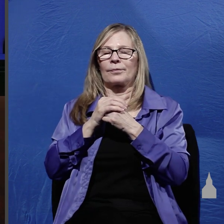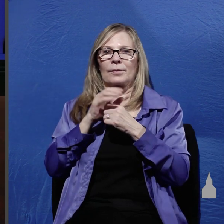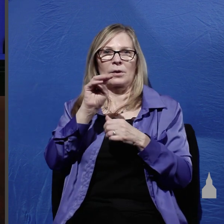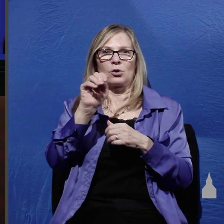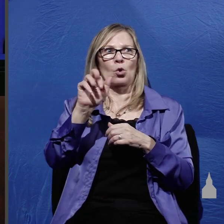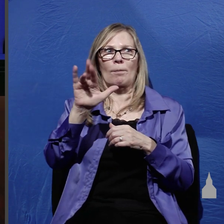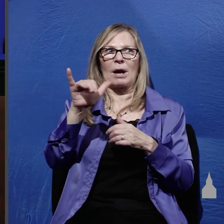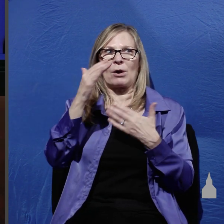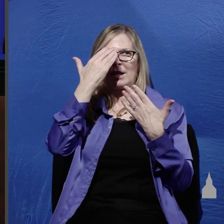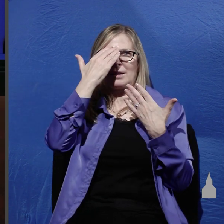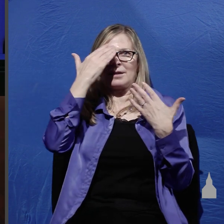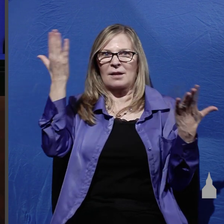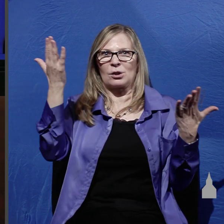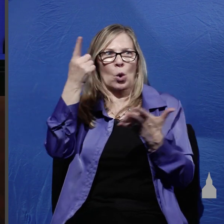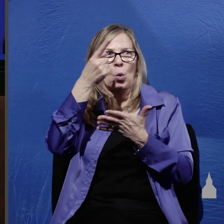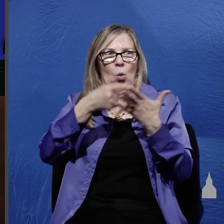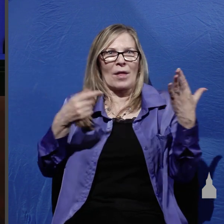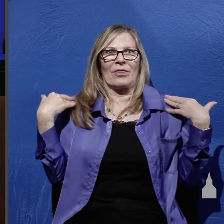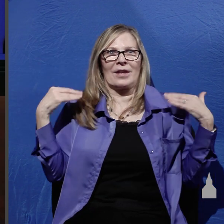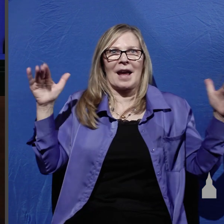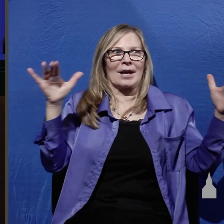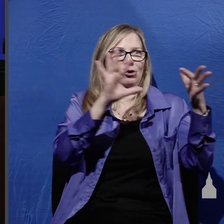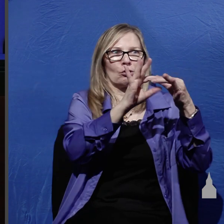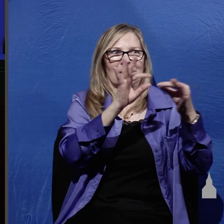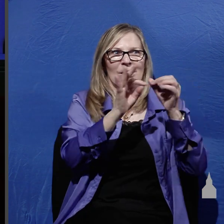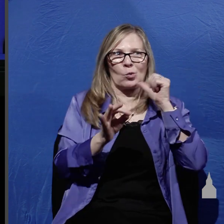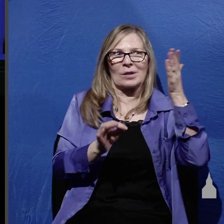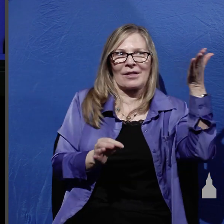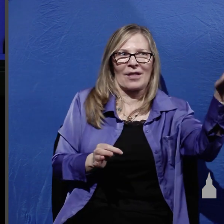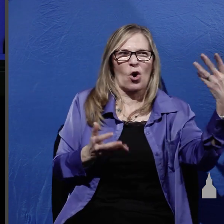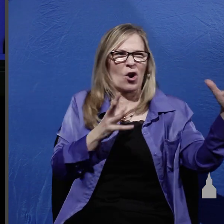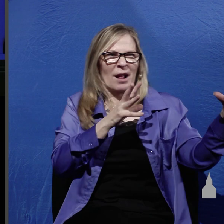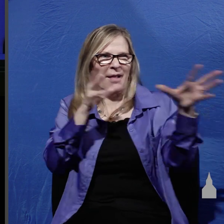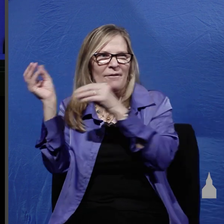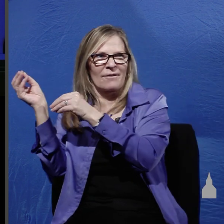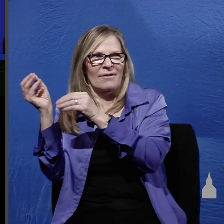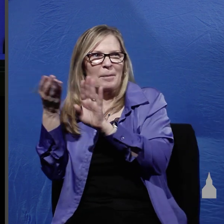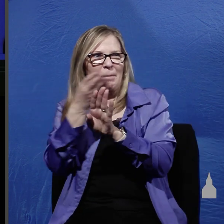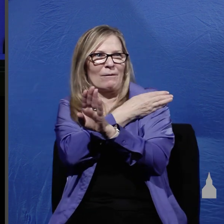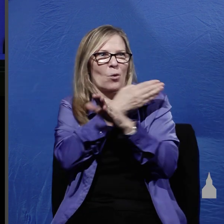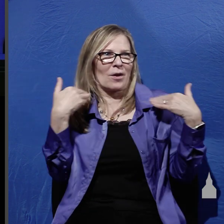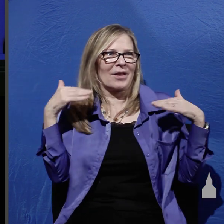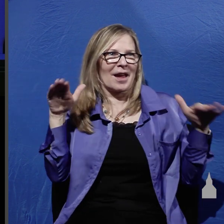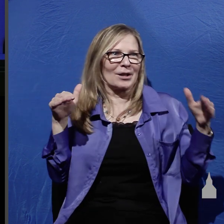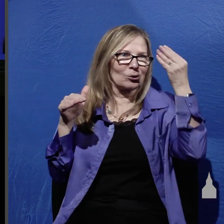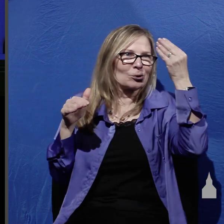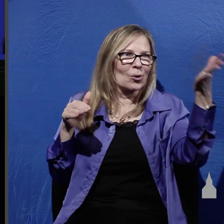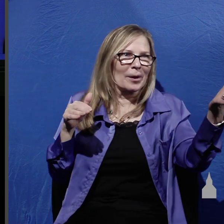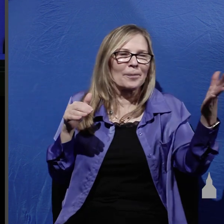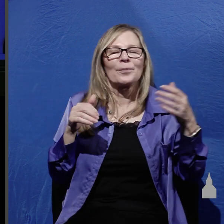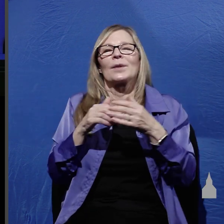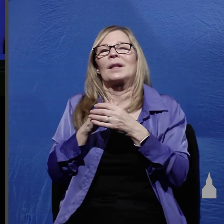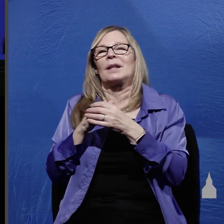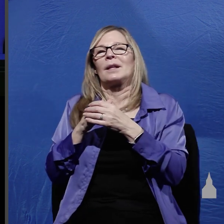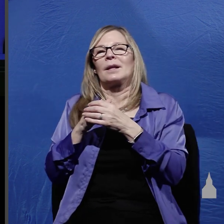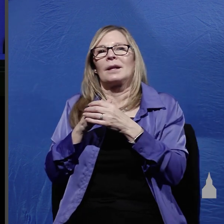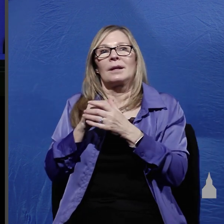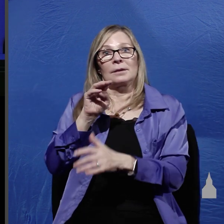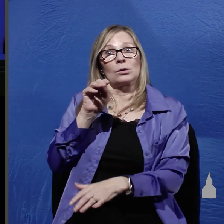had said to the other women because she wasn't there she had left prior to that announcement we read that upon finding Peter and